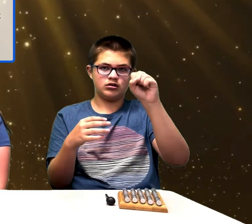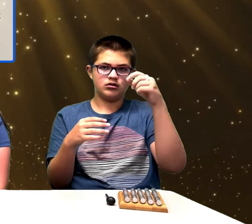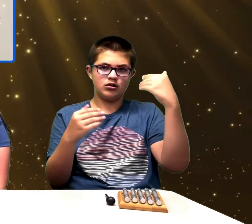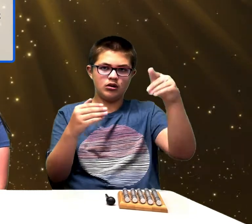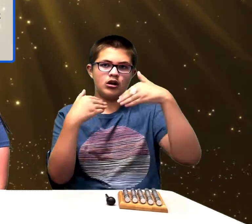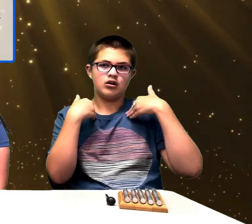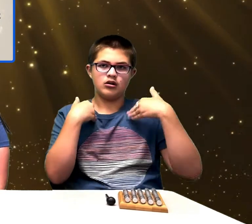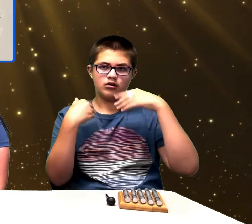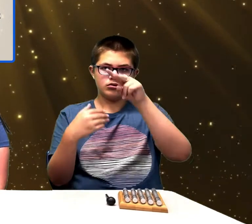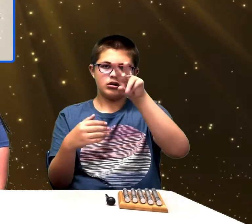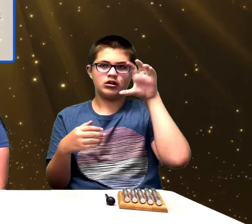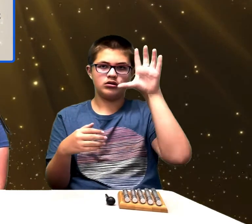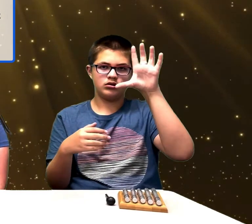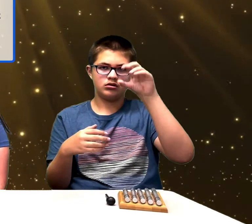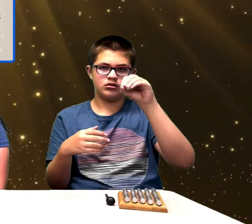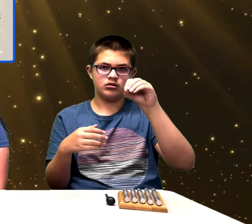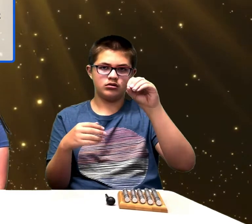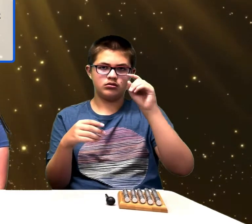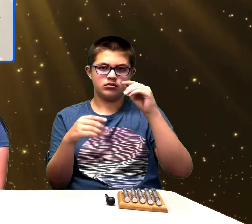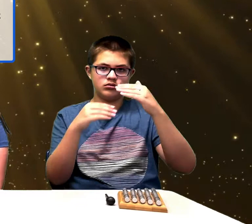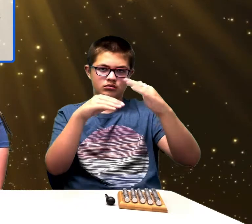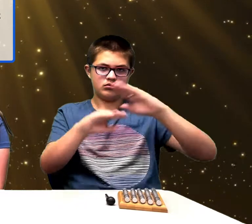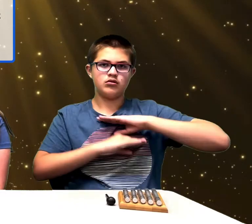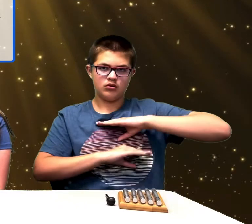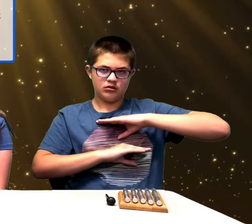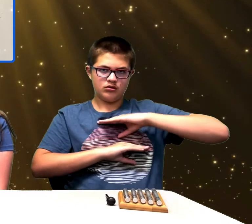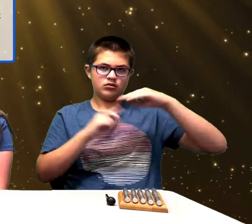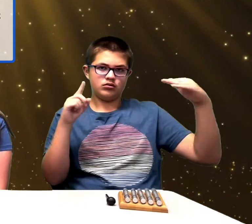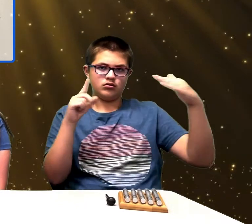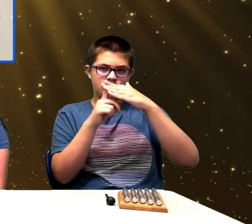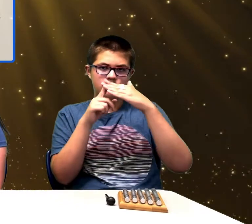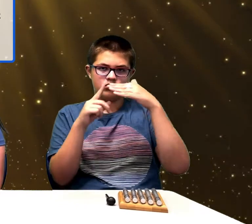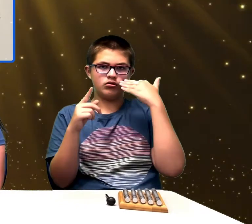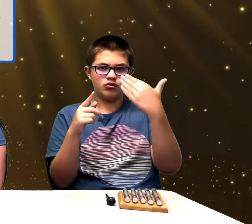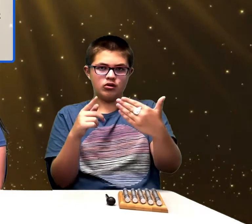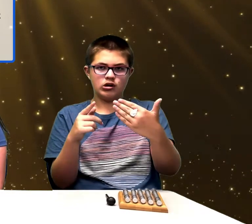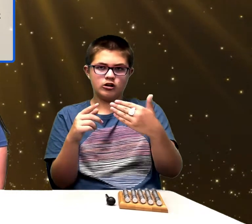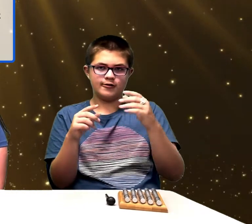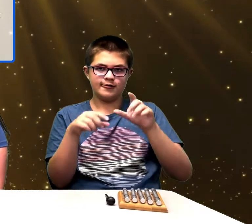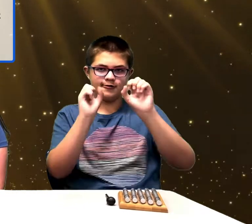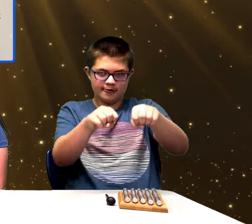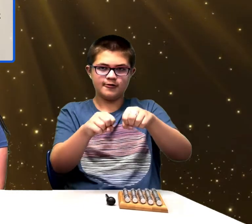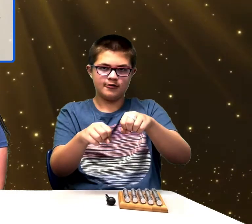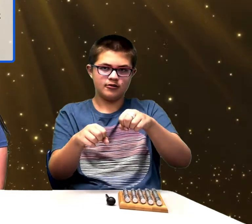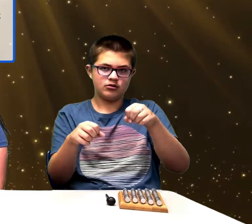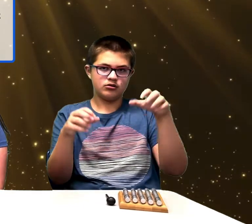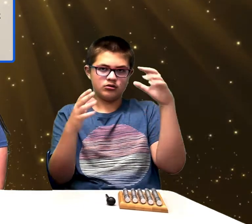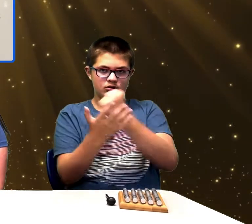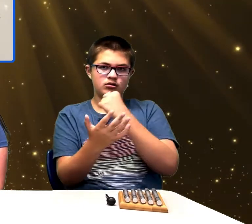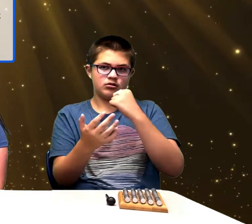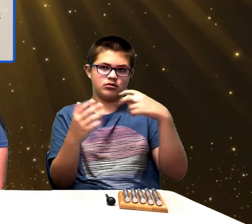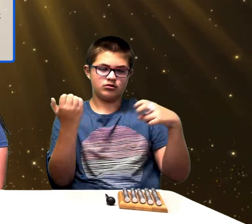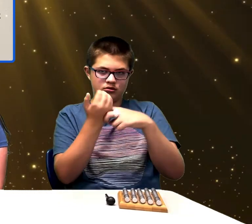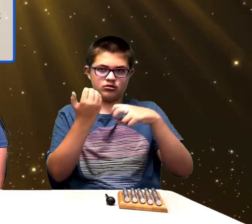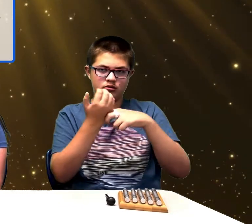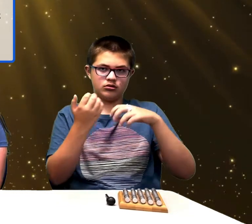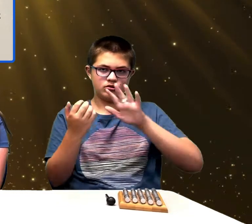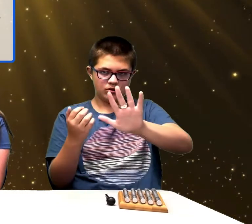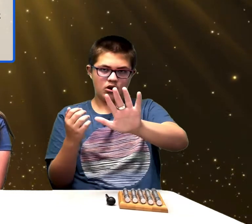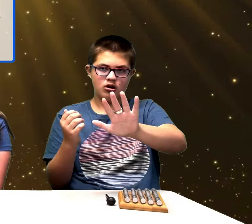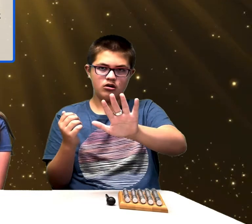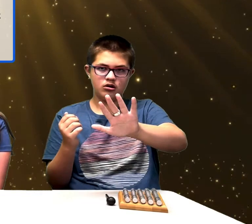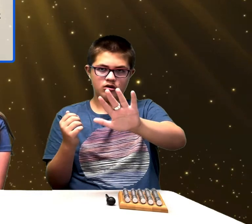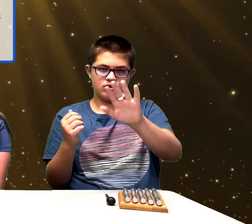and meet the soaring behavior requirements, you can make one of those tickets yours. This is going to